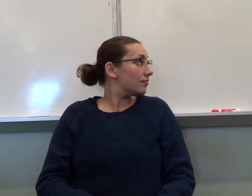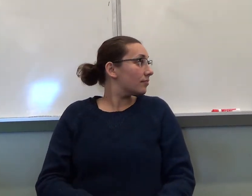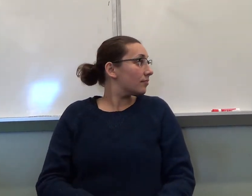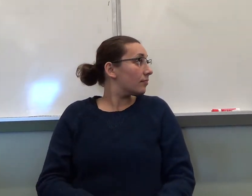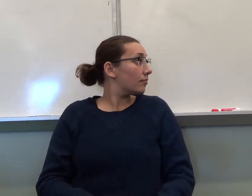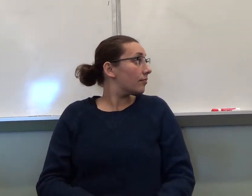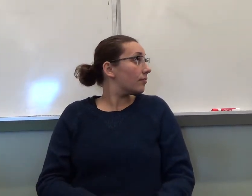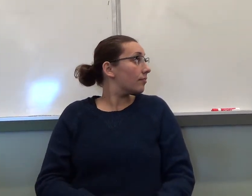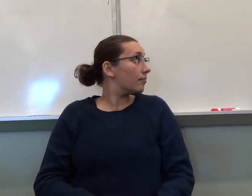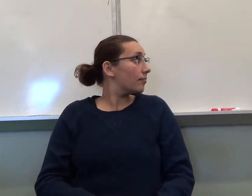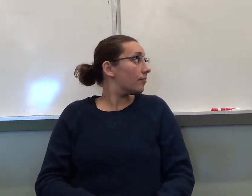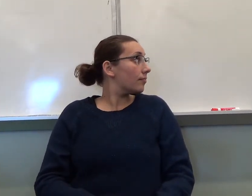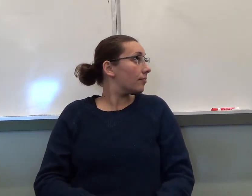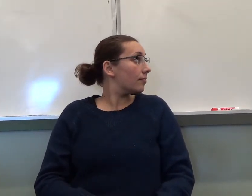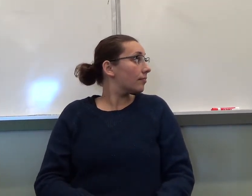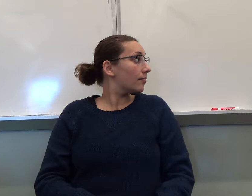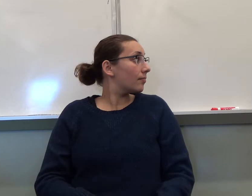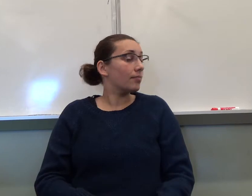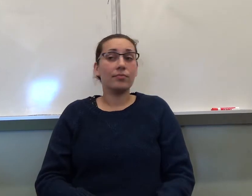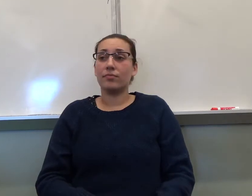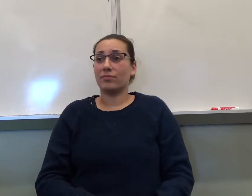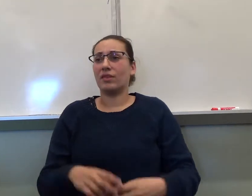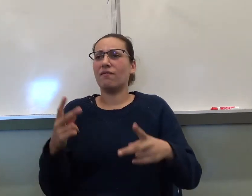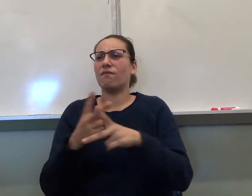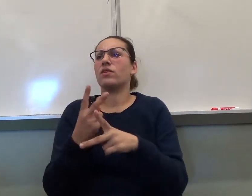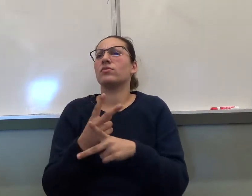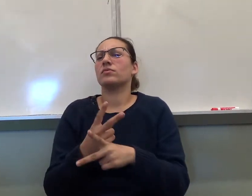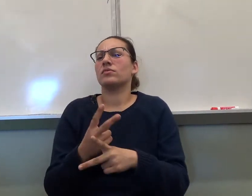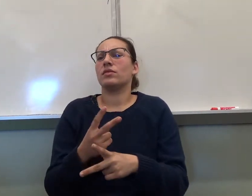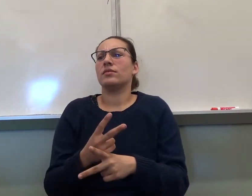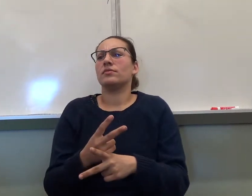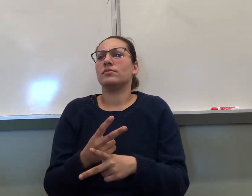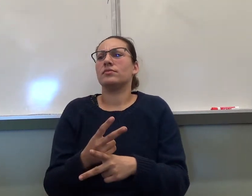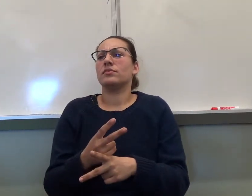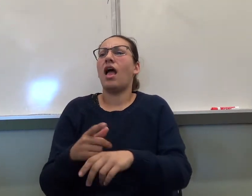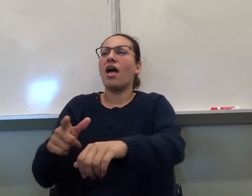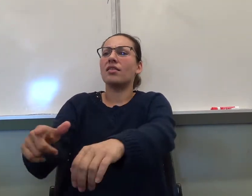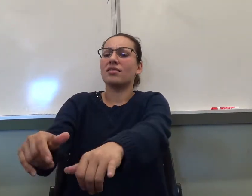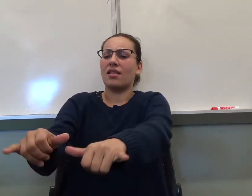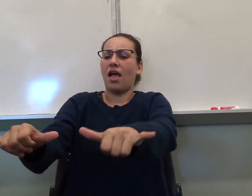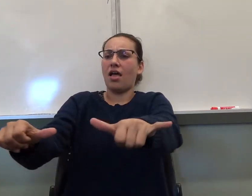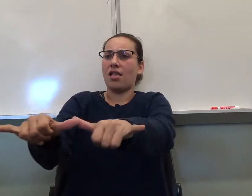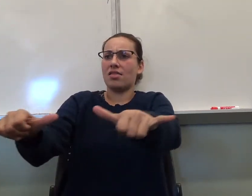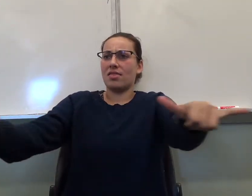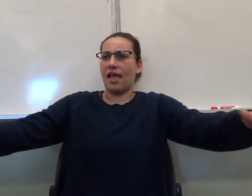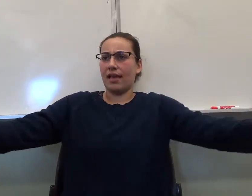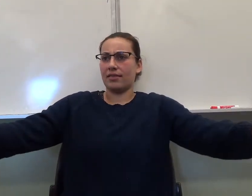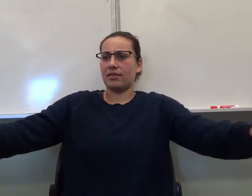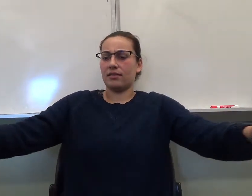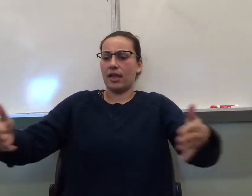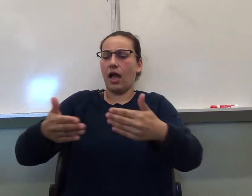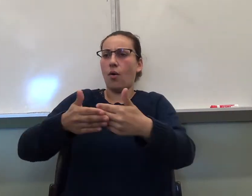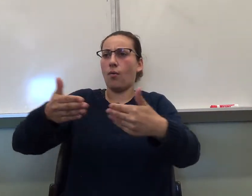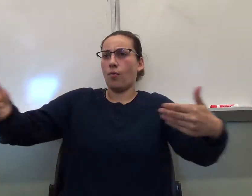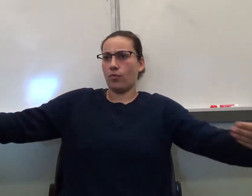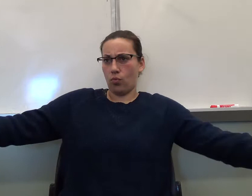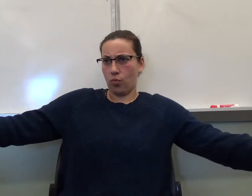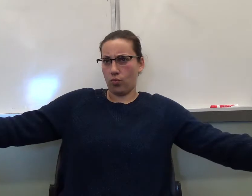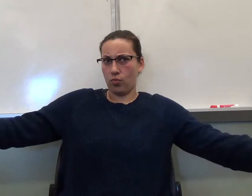Okay, so can we figure out how long this is, huh? What that distance is right there. We